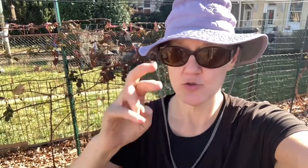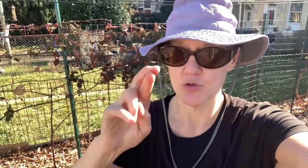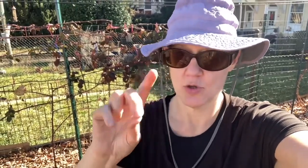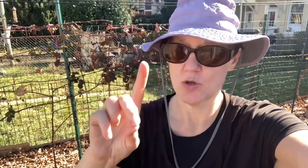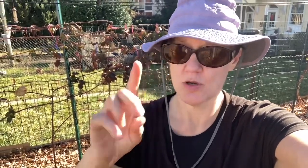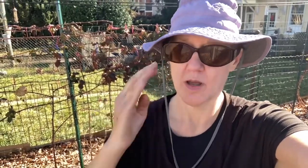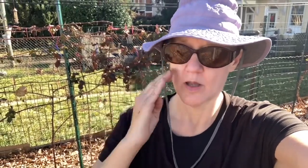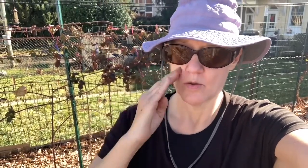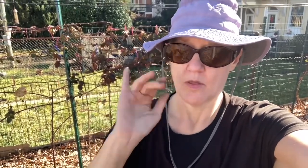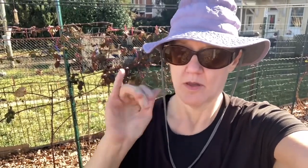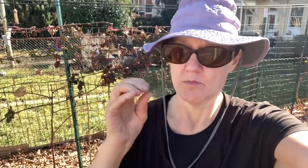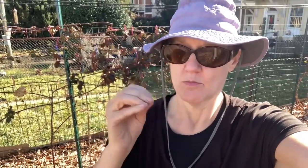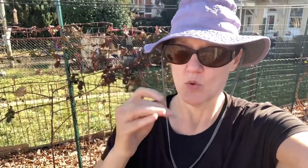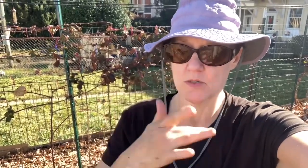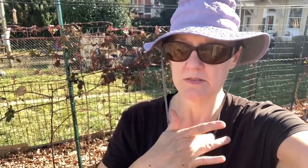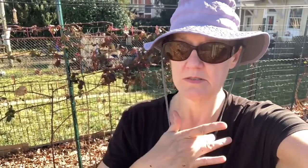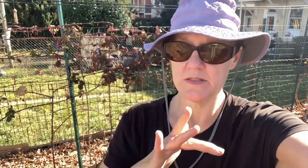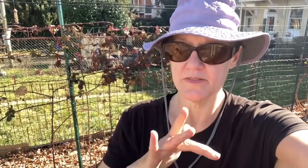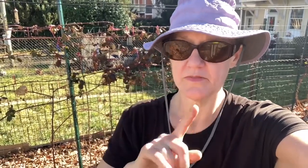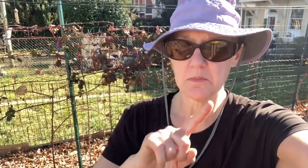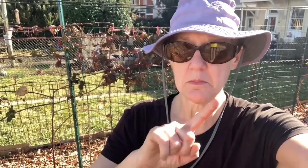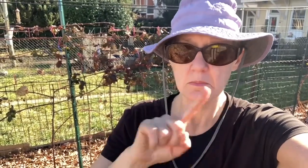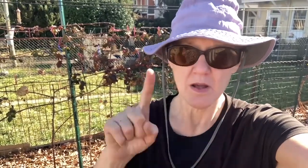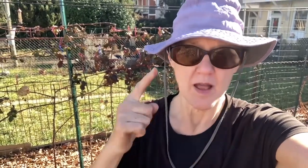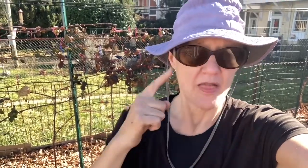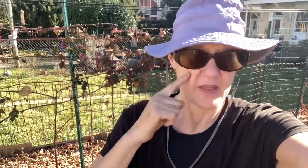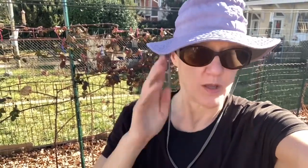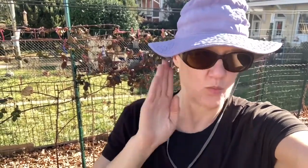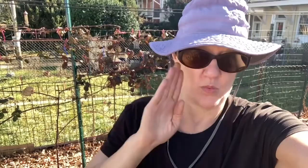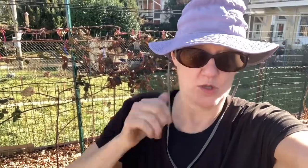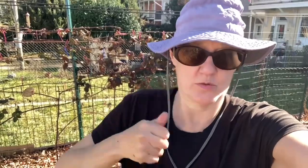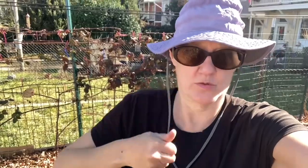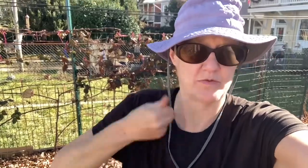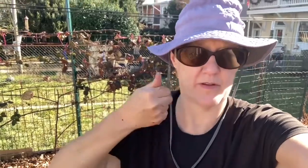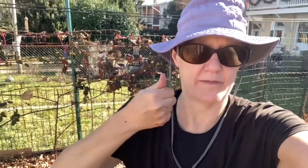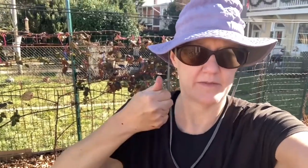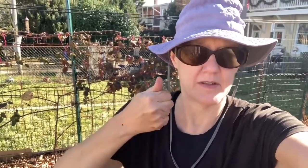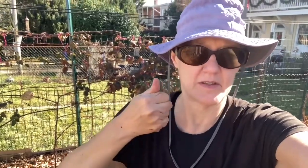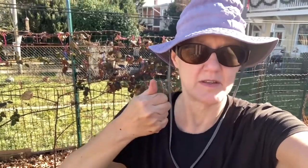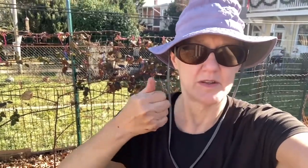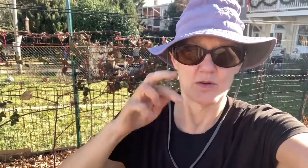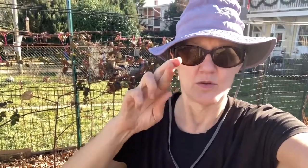And the chard too. I do know the chard is more sensitive, but I think they're both going to recover